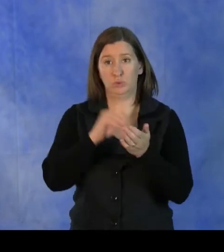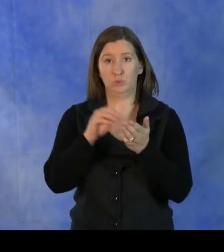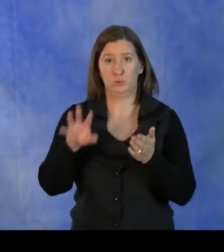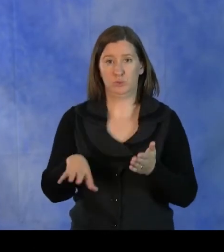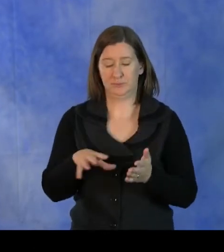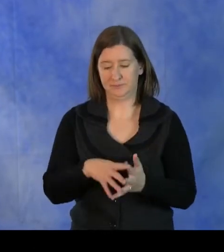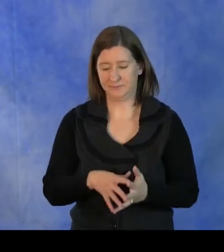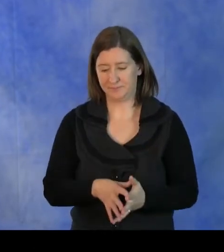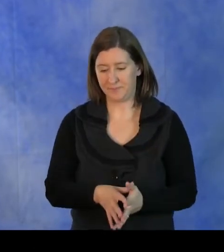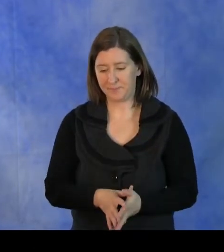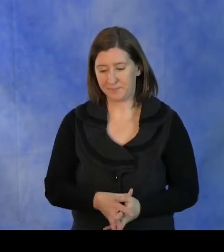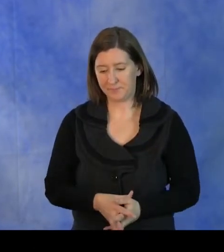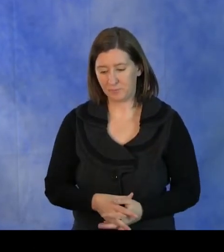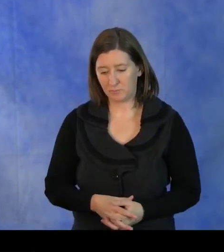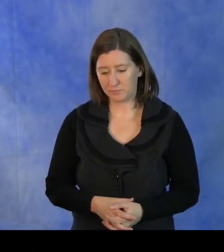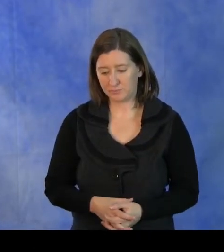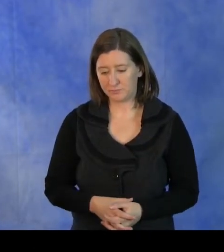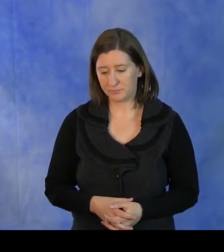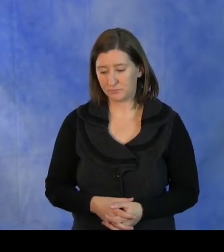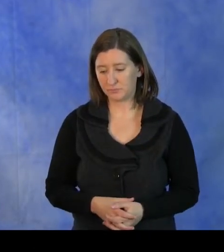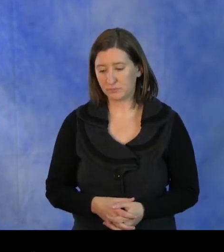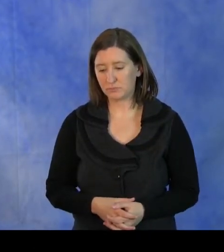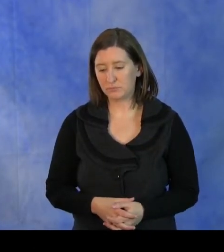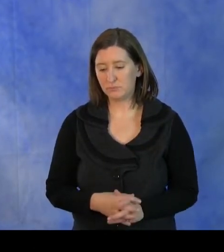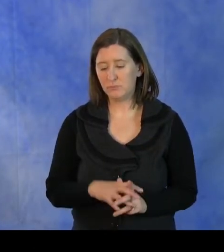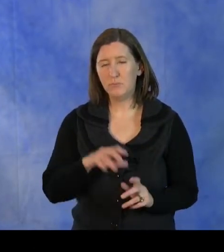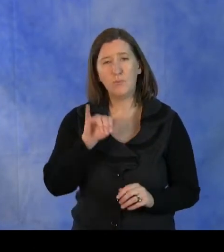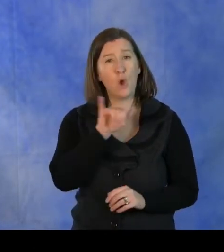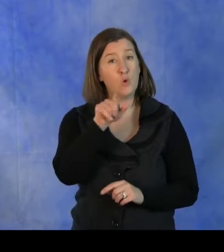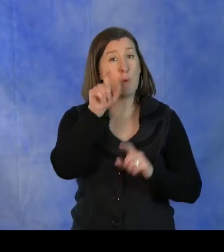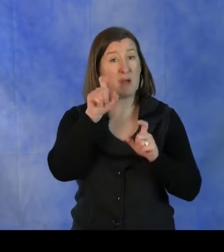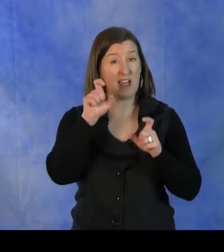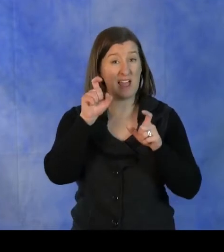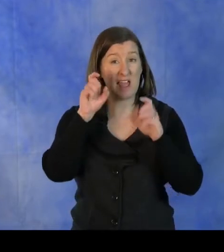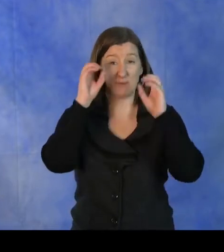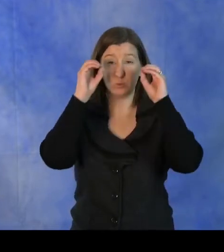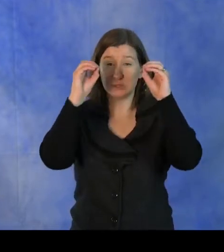that it's not working.